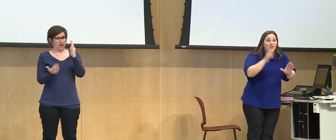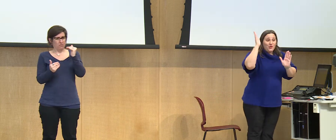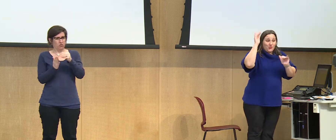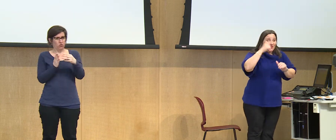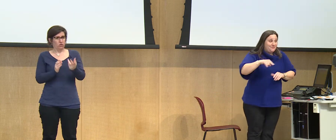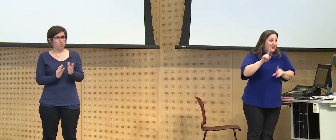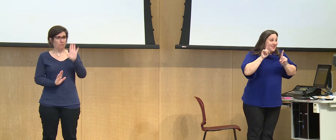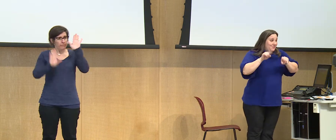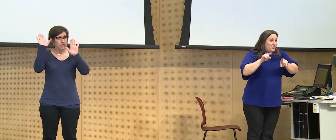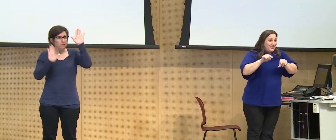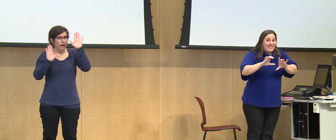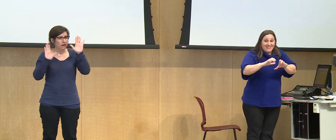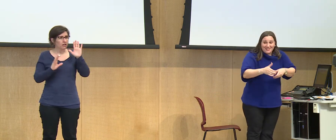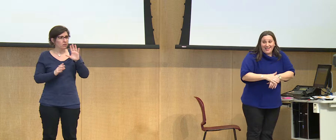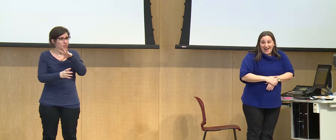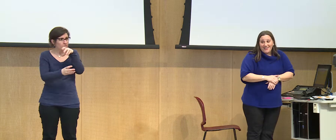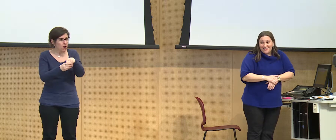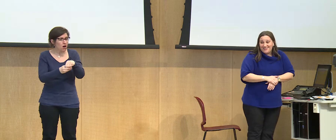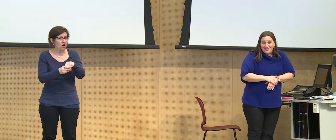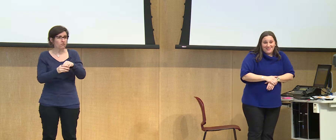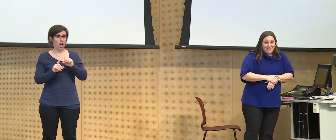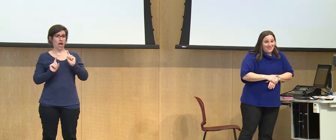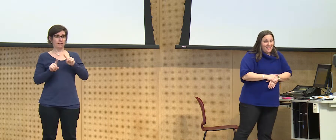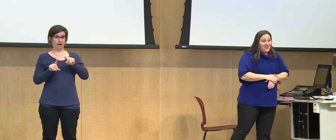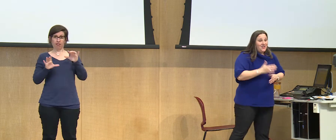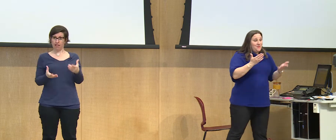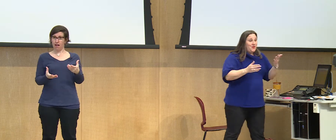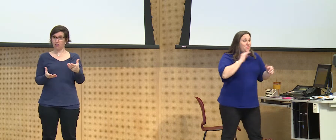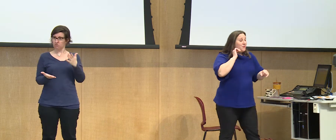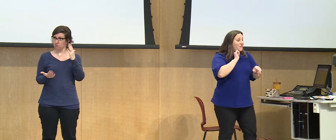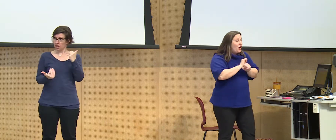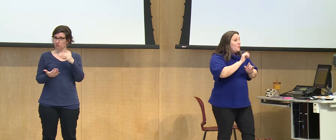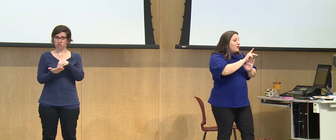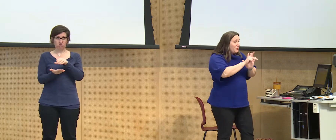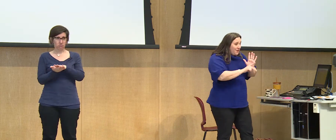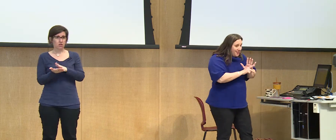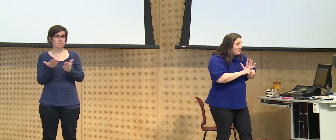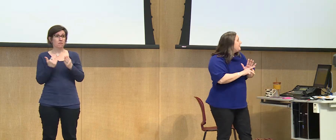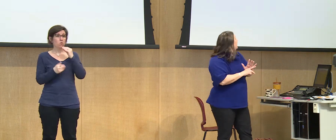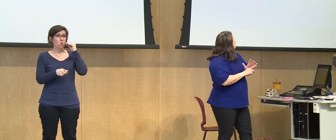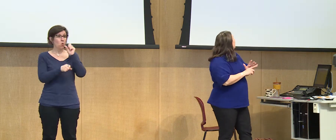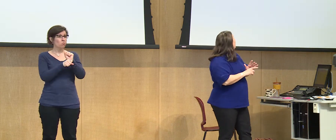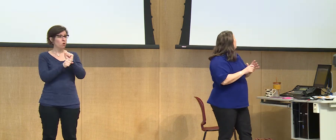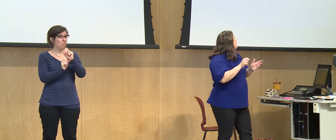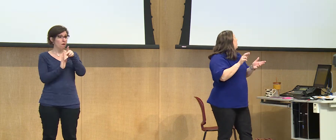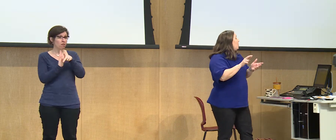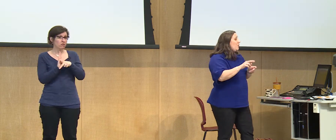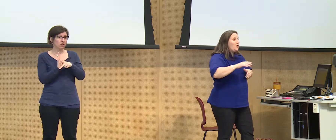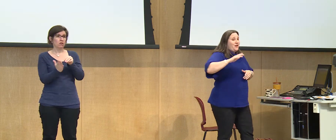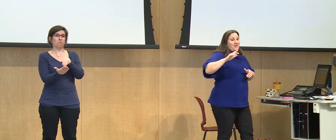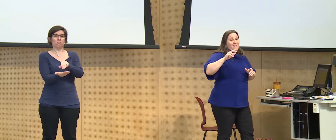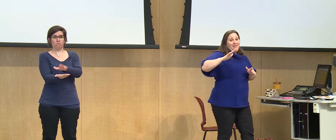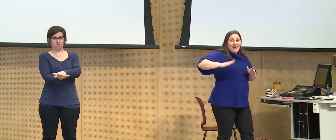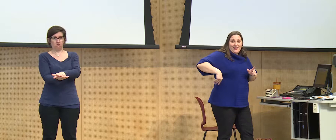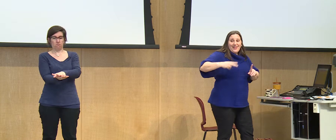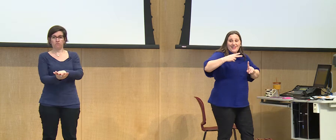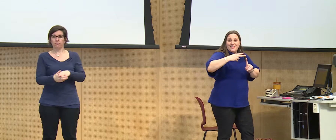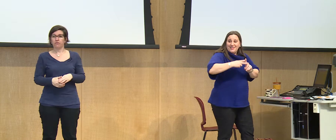You expect them to attend class. Maybe you have a homework policy or a late